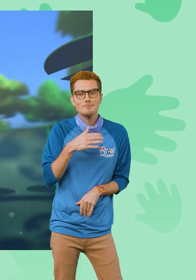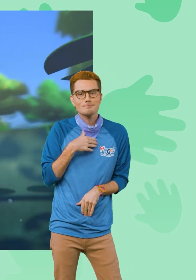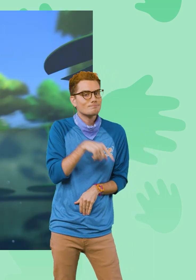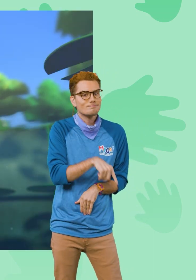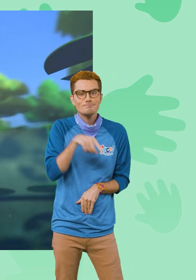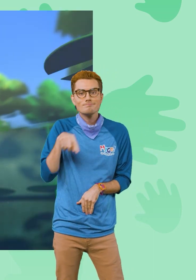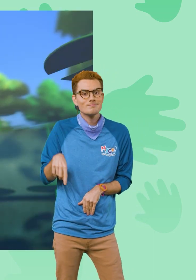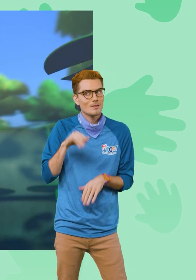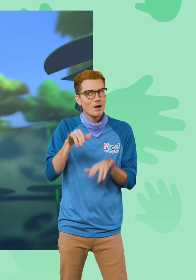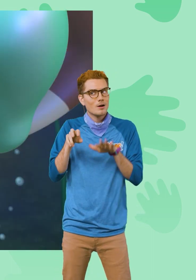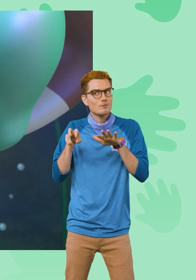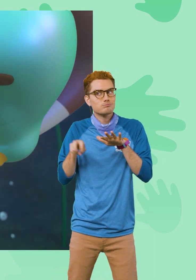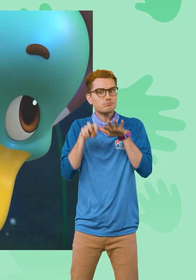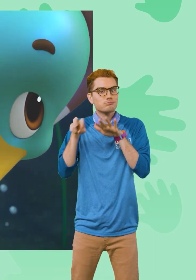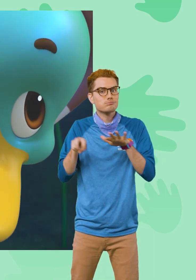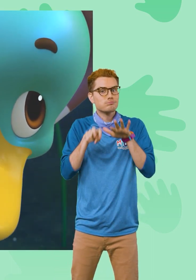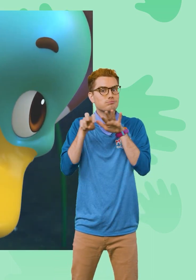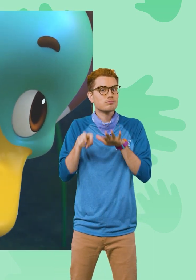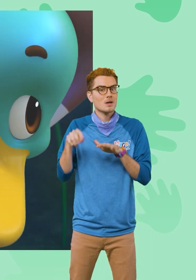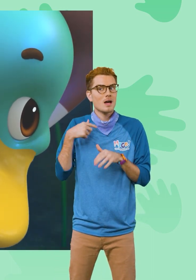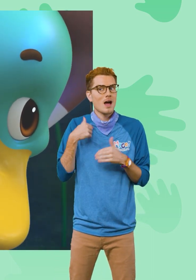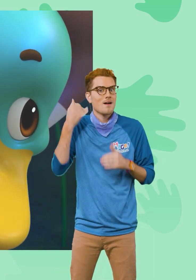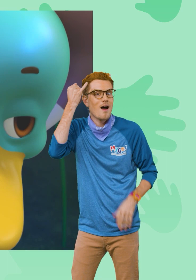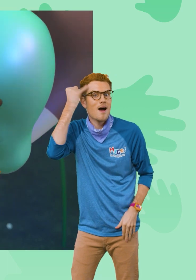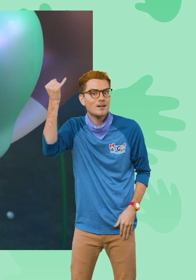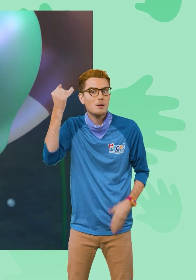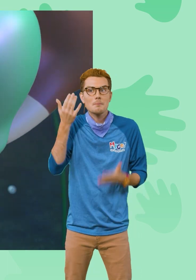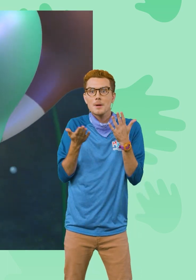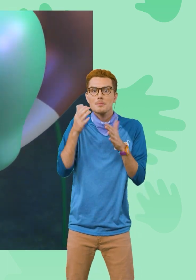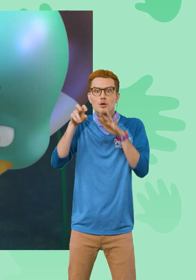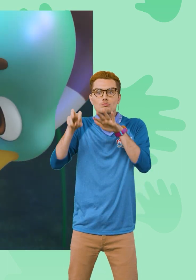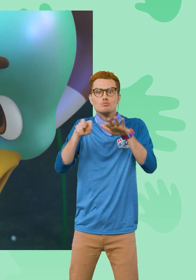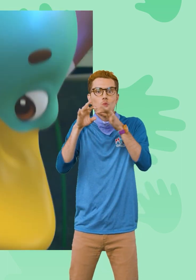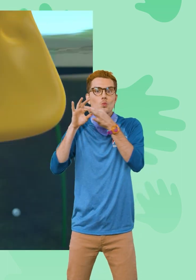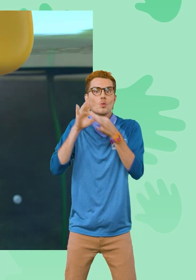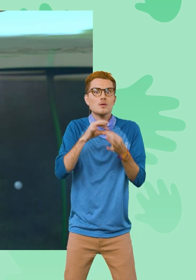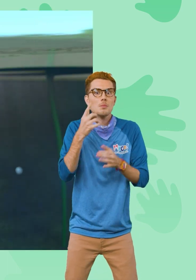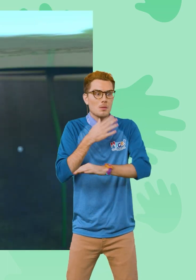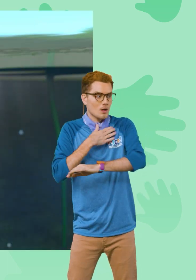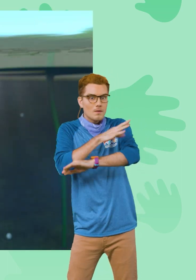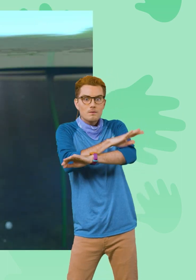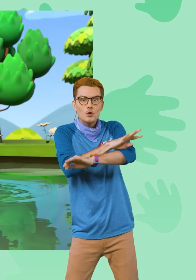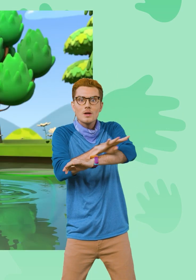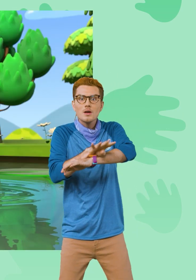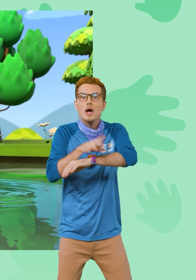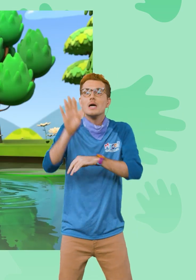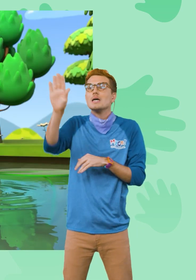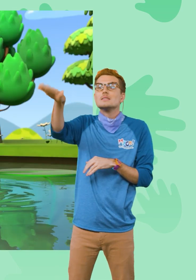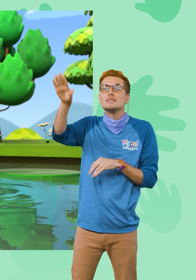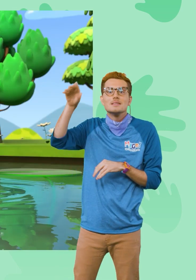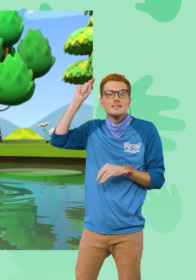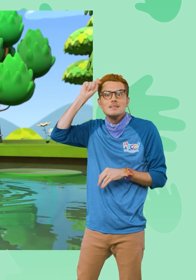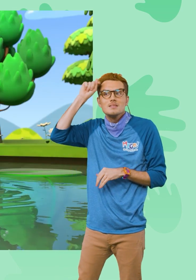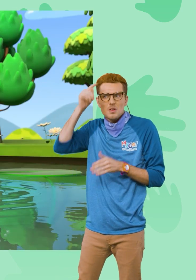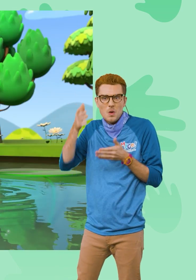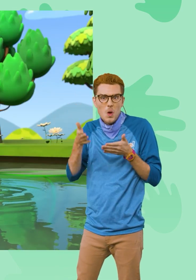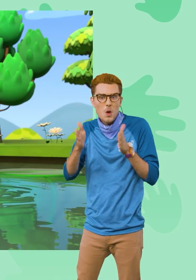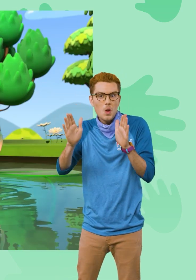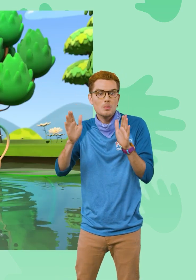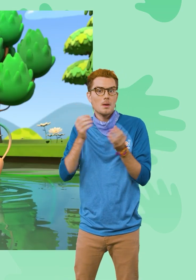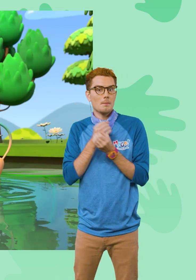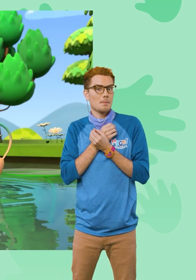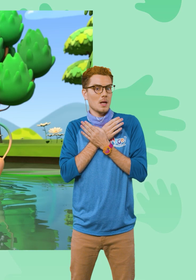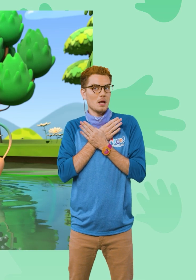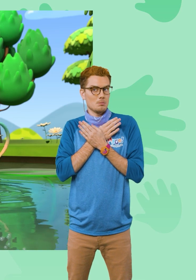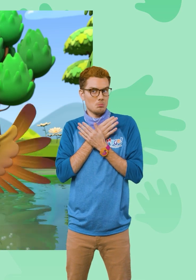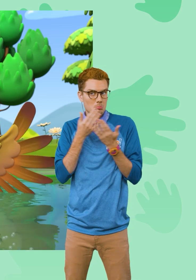and you're still floating. Must not be my feet that make me float. Oh, I have an idea. Floating may have something